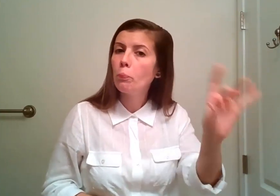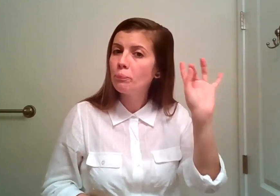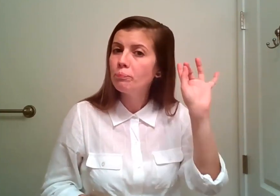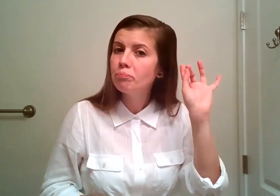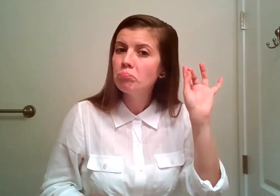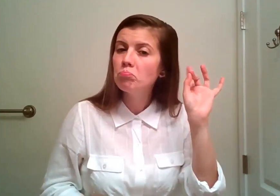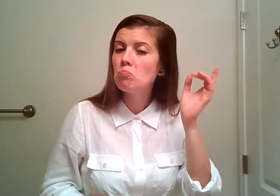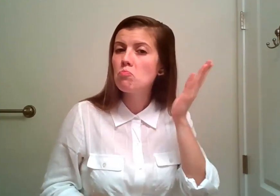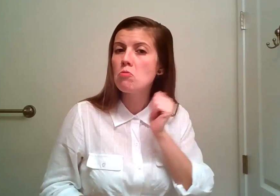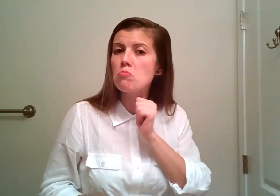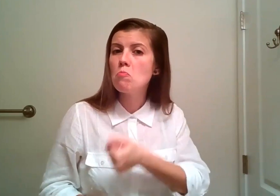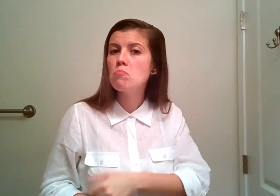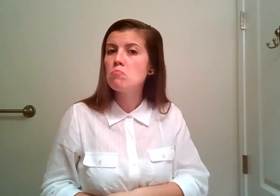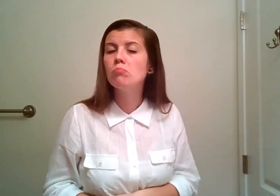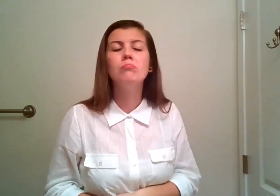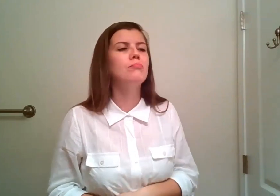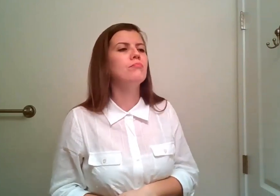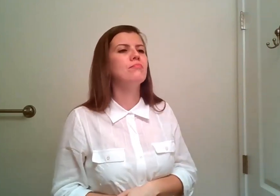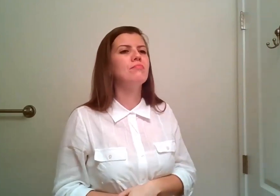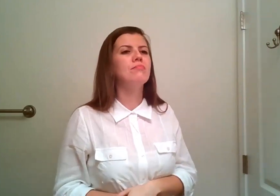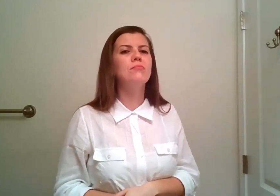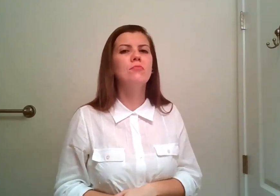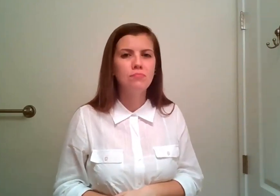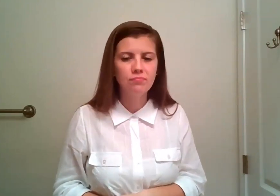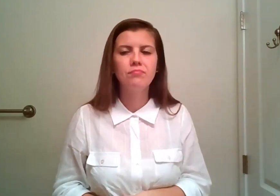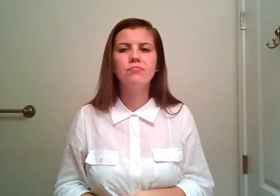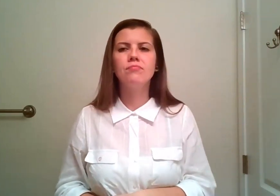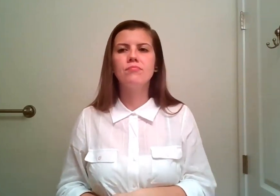And so I chose to take ASL.